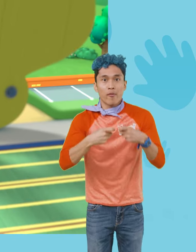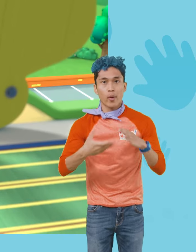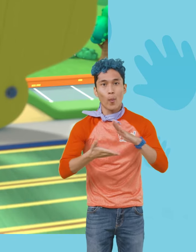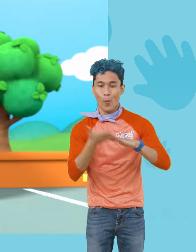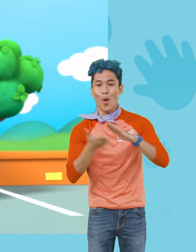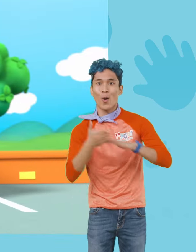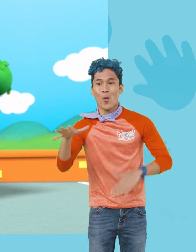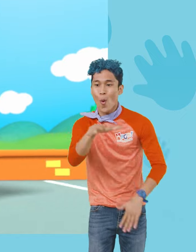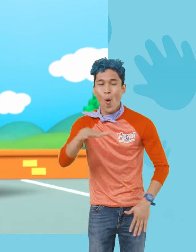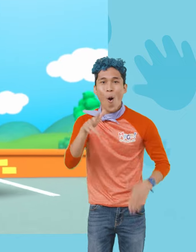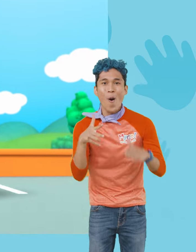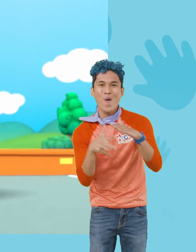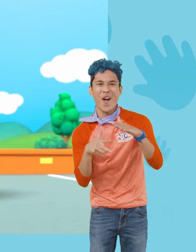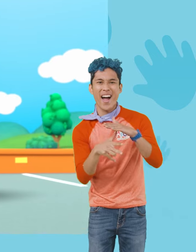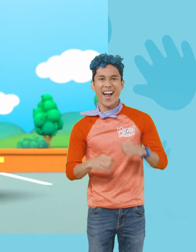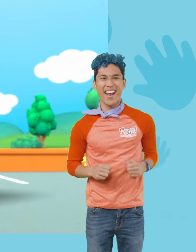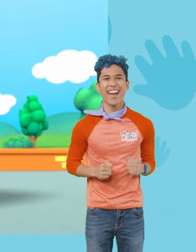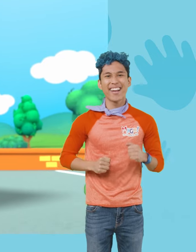garage!